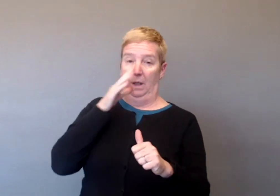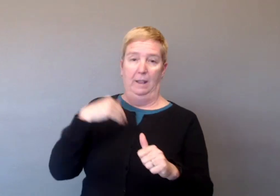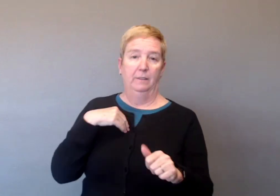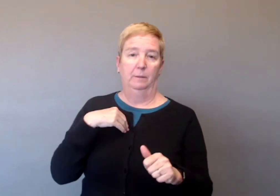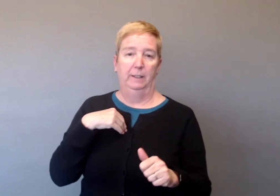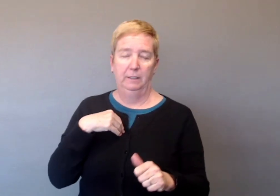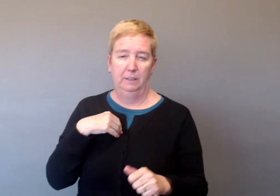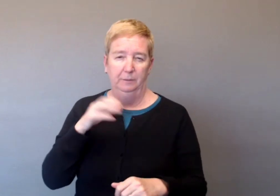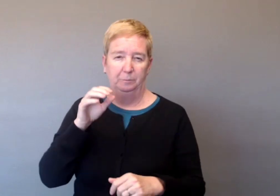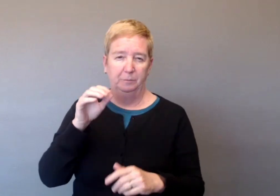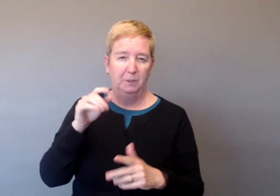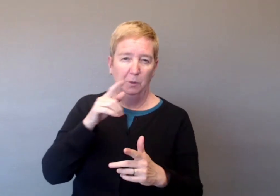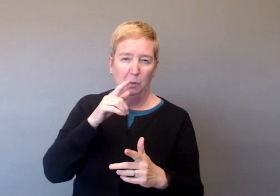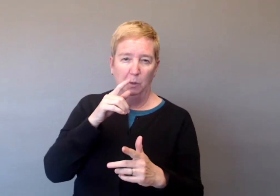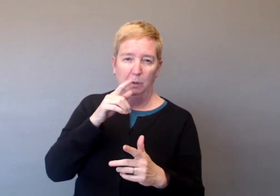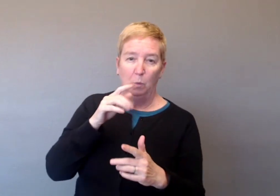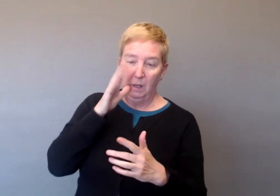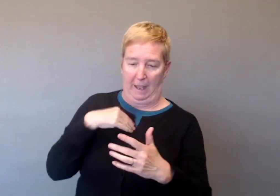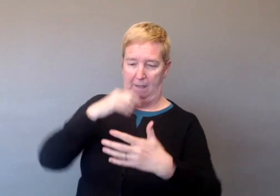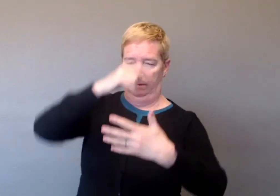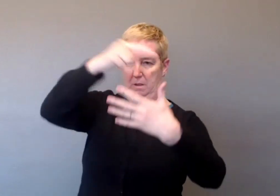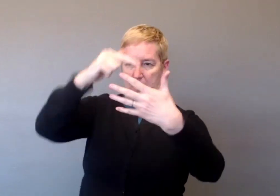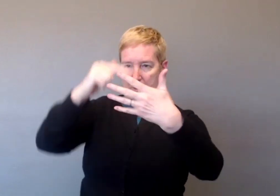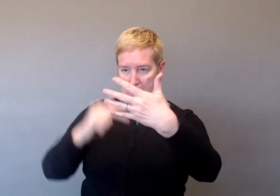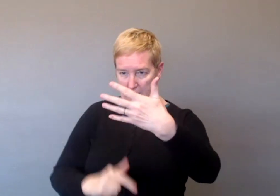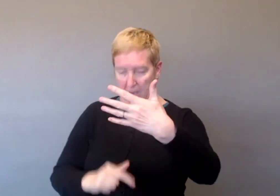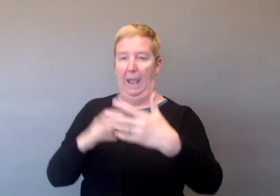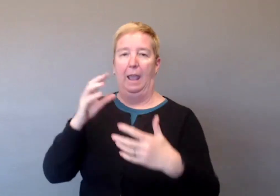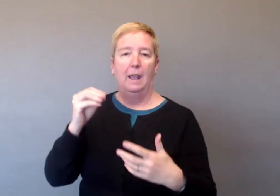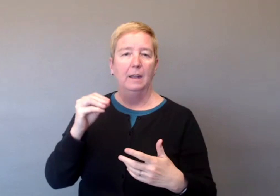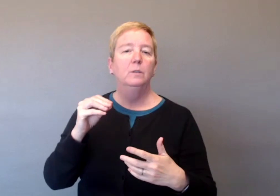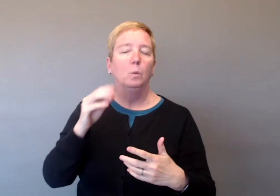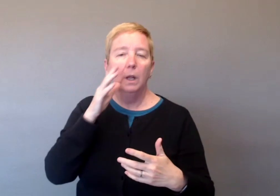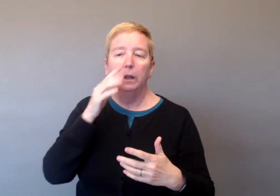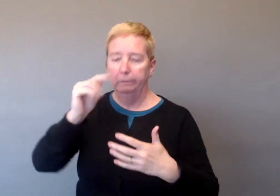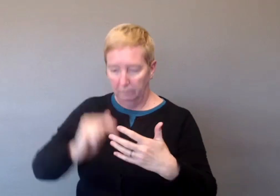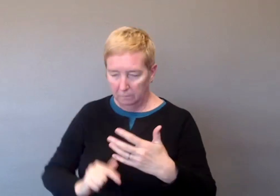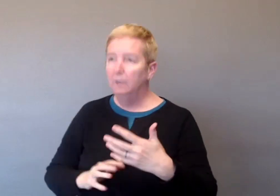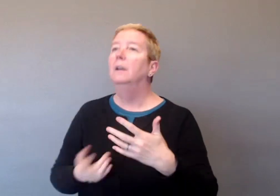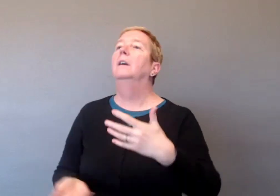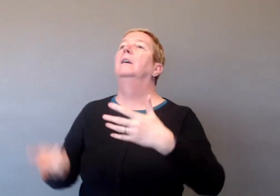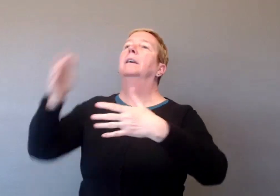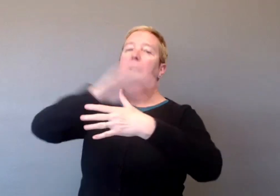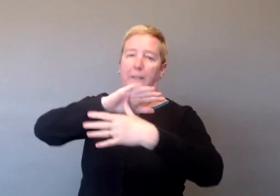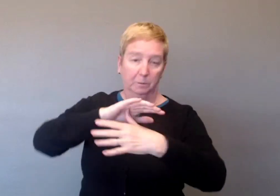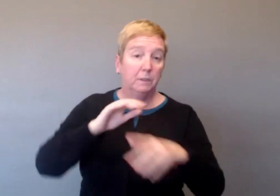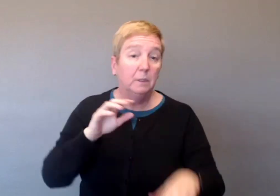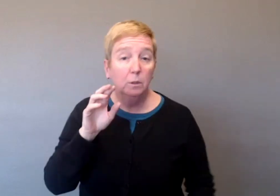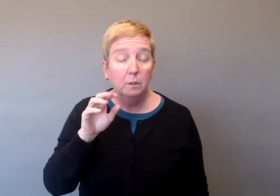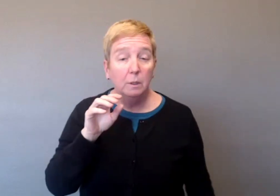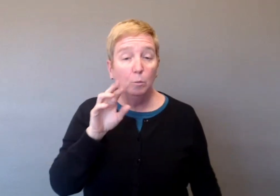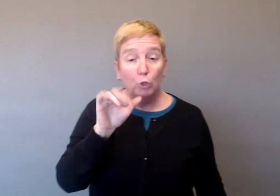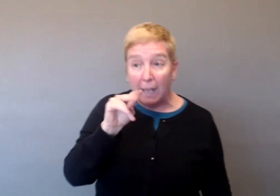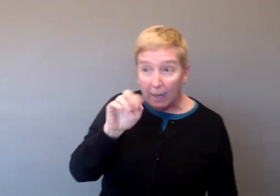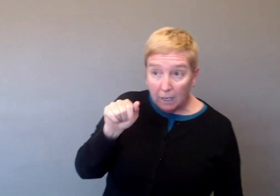Julia Goldberg with Santa Fe Reporter. Brianna, you should be unmuted, and